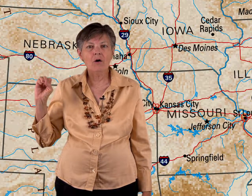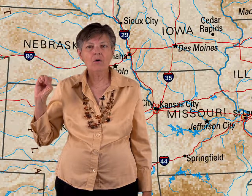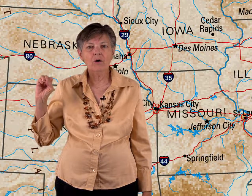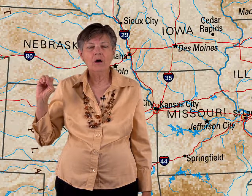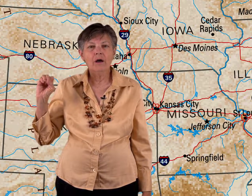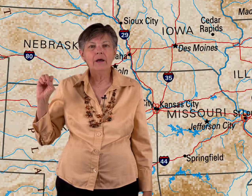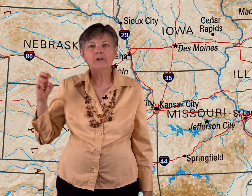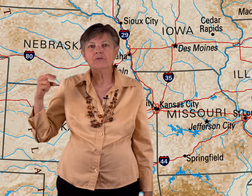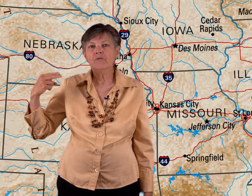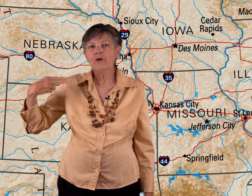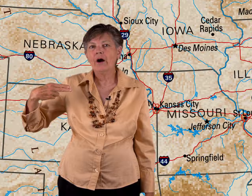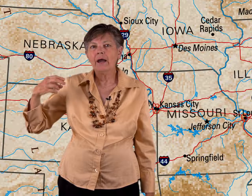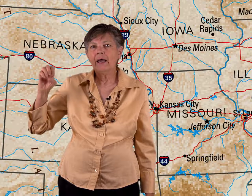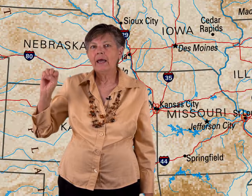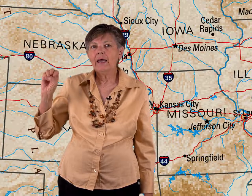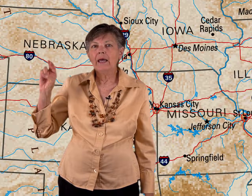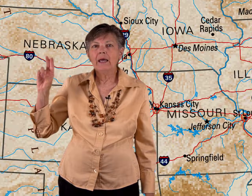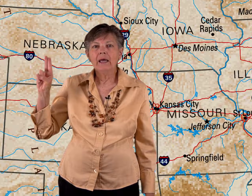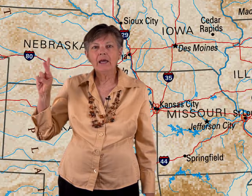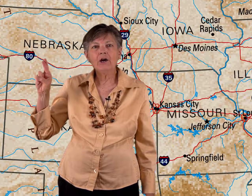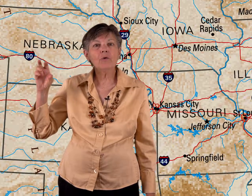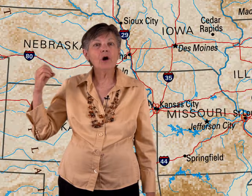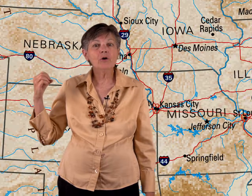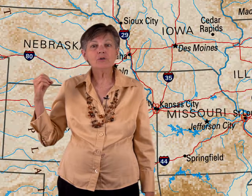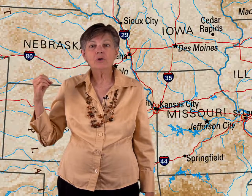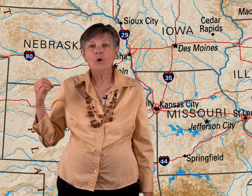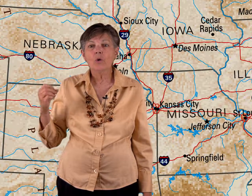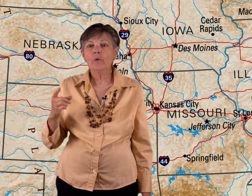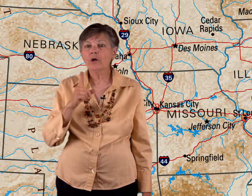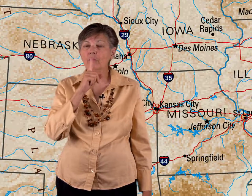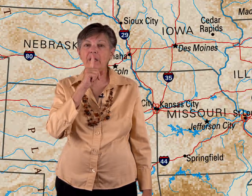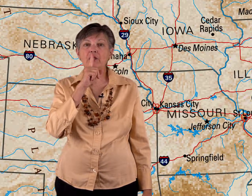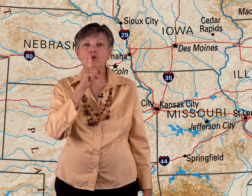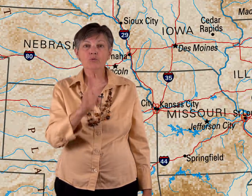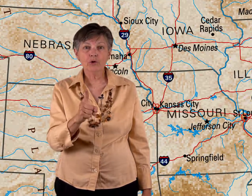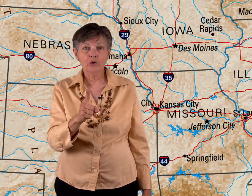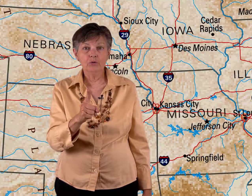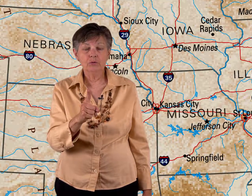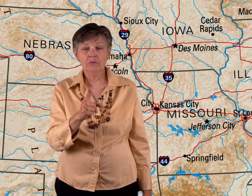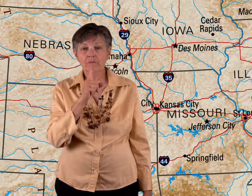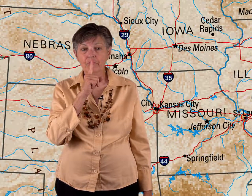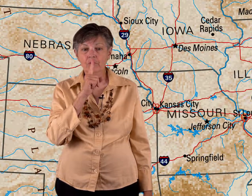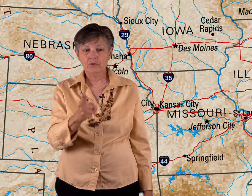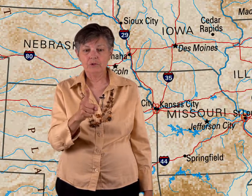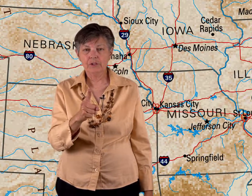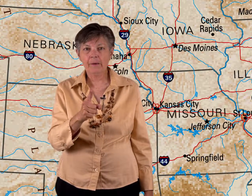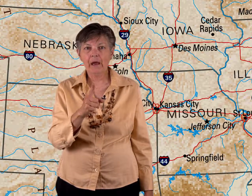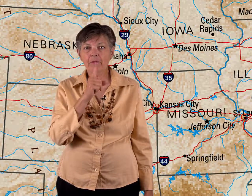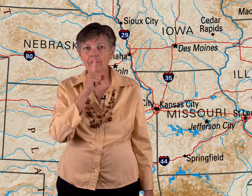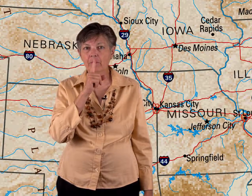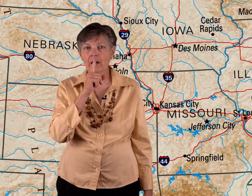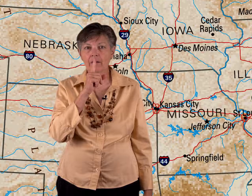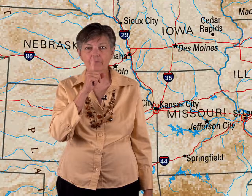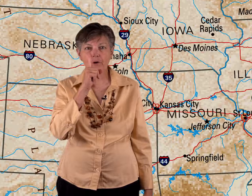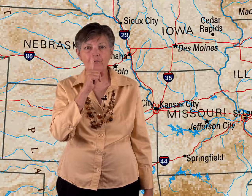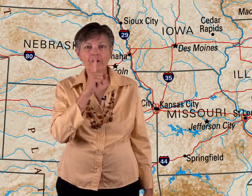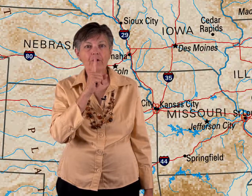H-E-R-O. For our heroes will be true. Just come out with your pointer finger